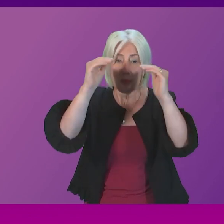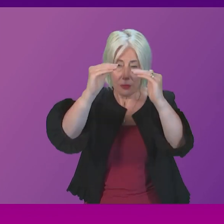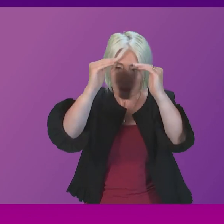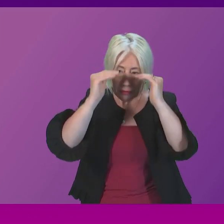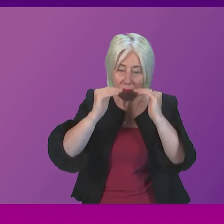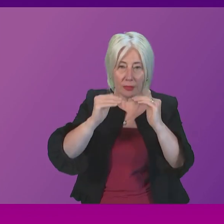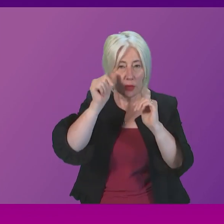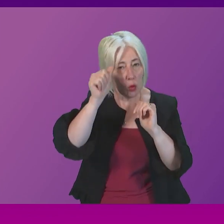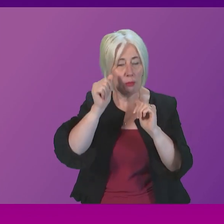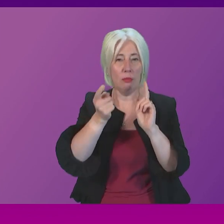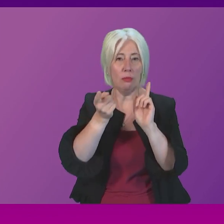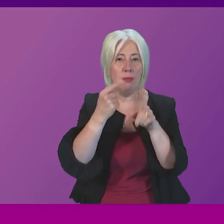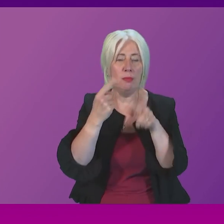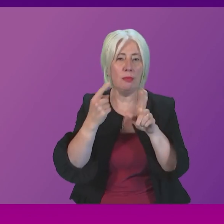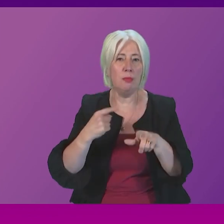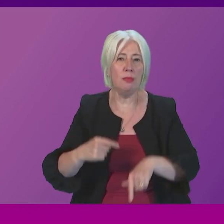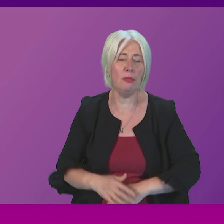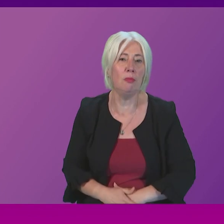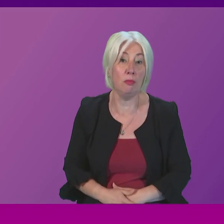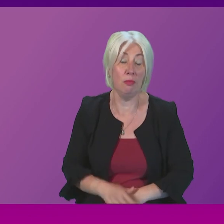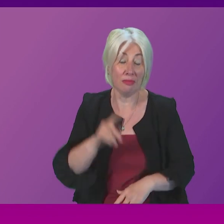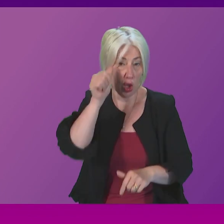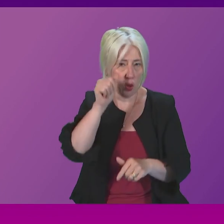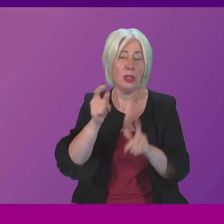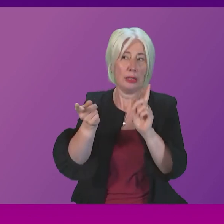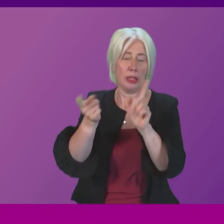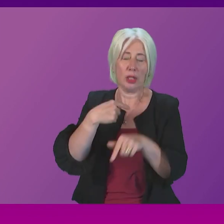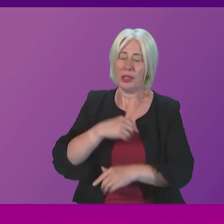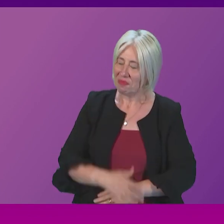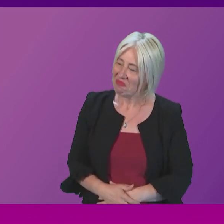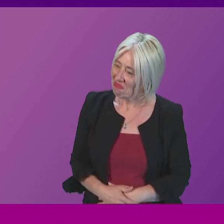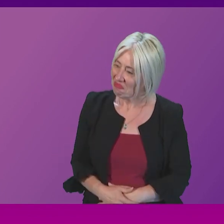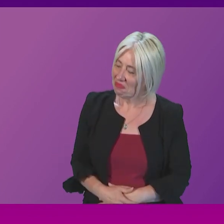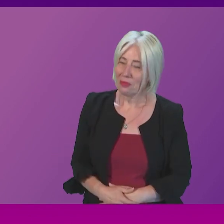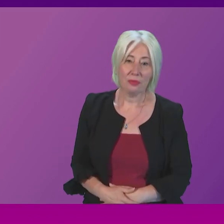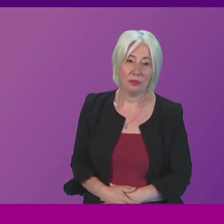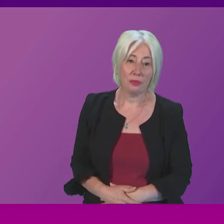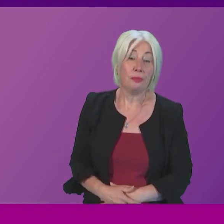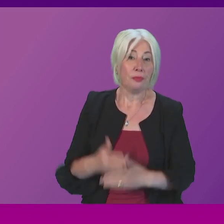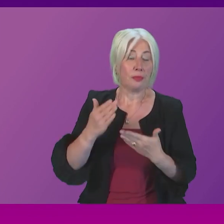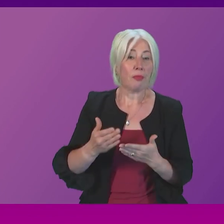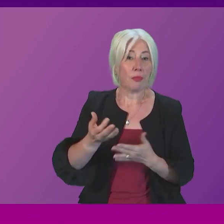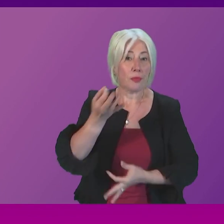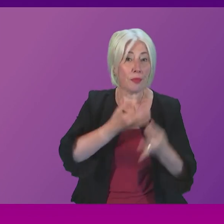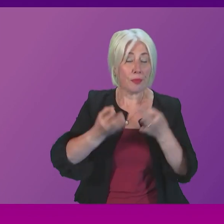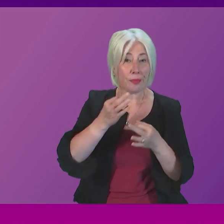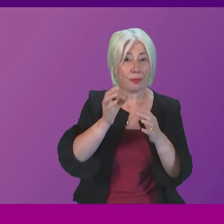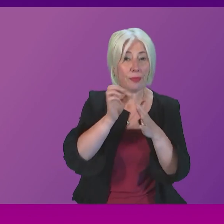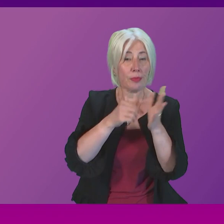news comments. Yeah. Just by the yes, don't do it. This is a question that's come in for